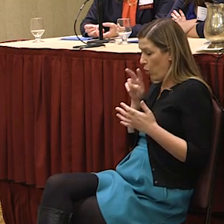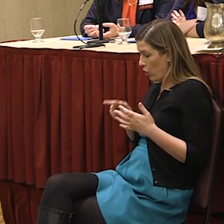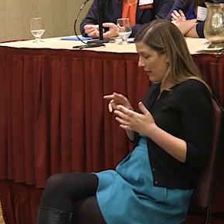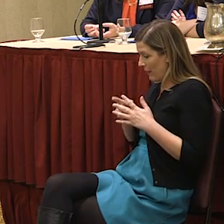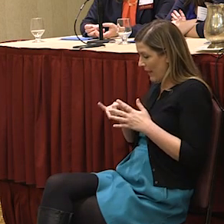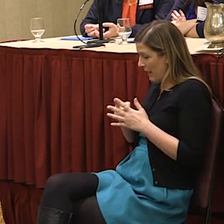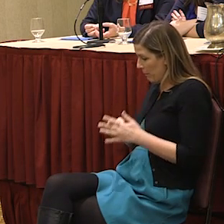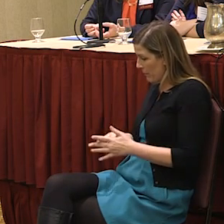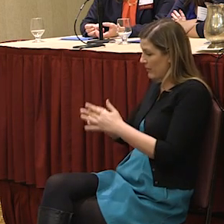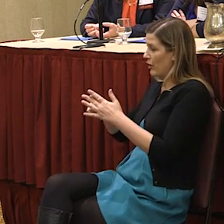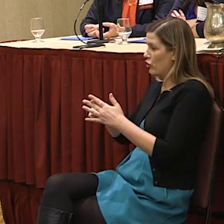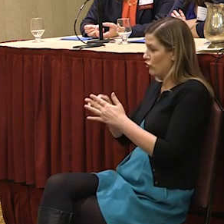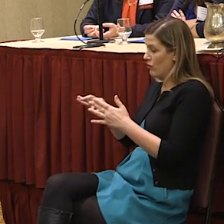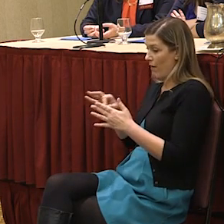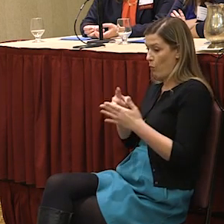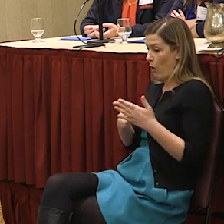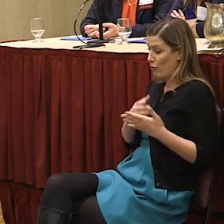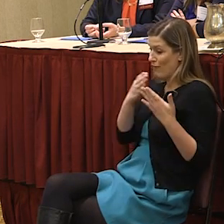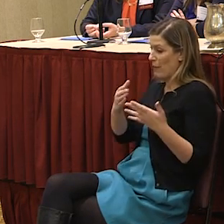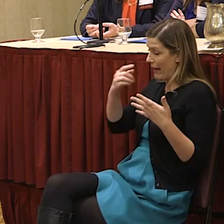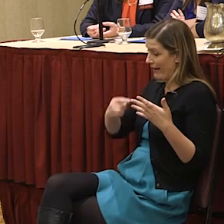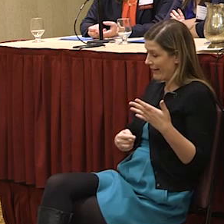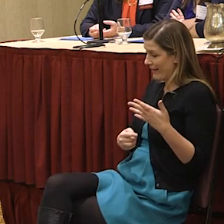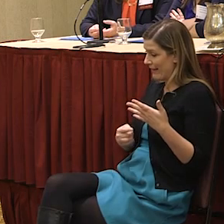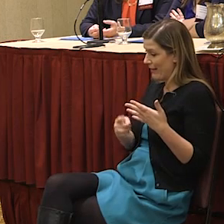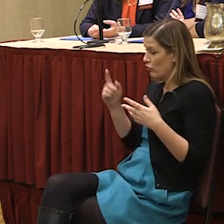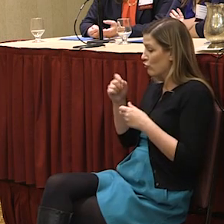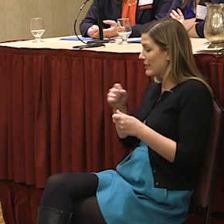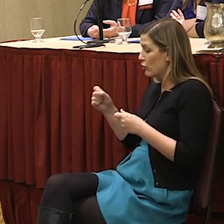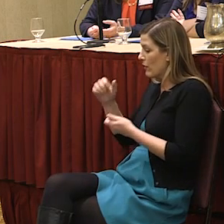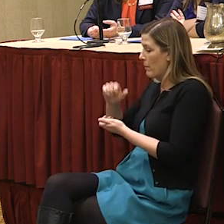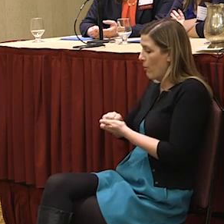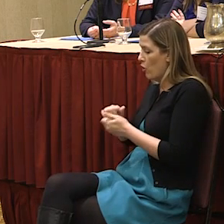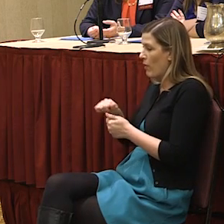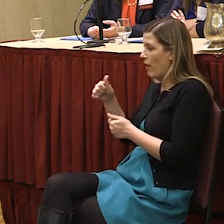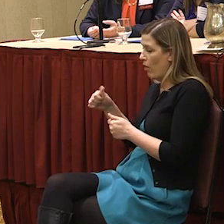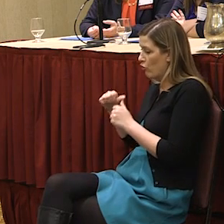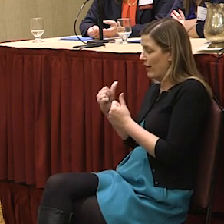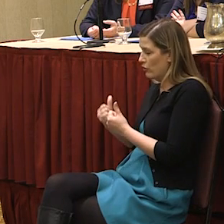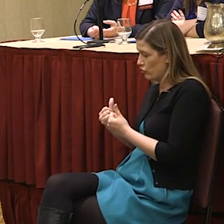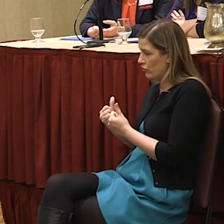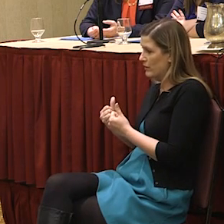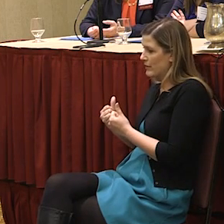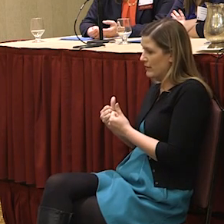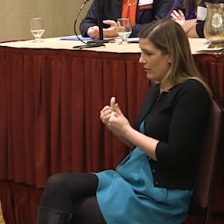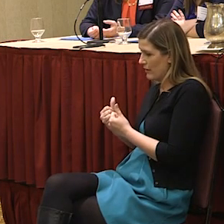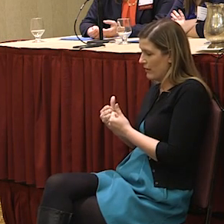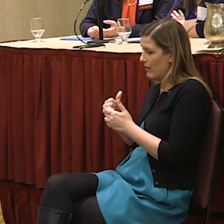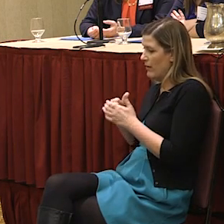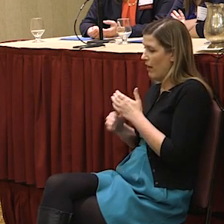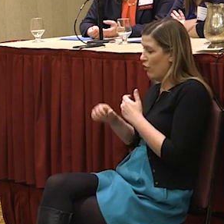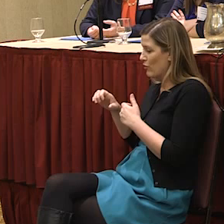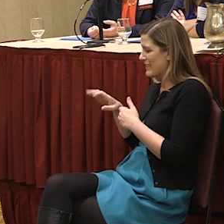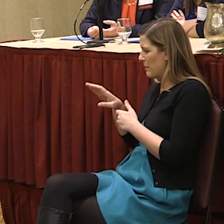the recommendations that we have, strategically partnering with other organizations, other CBOs, faith-based organizations, what